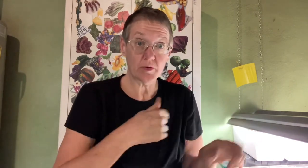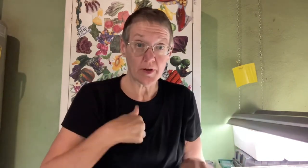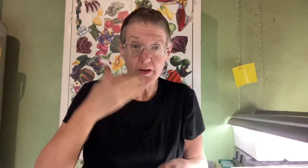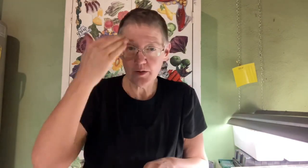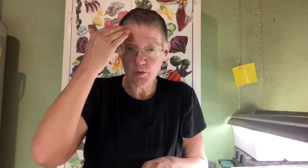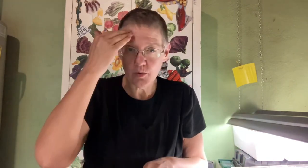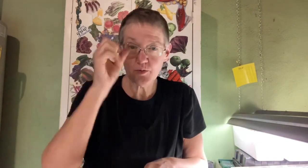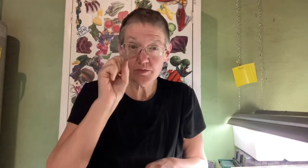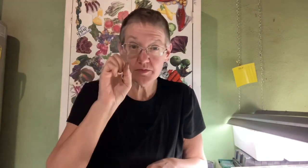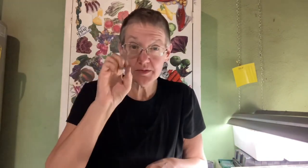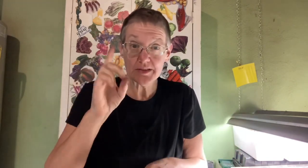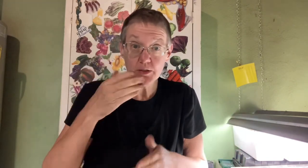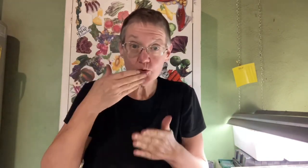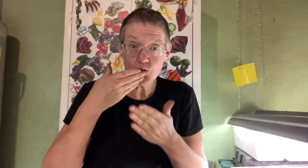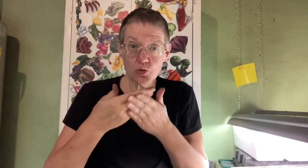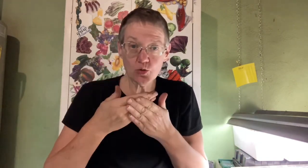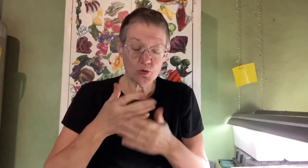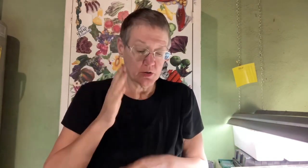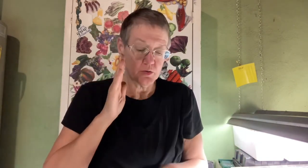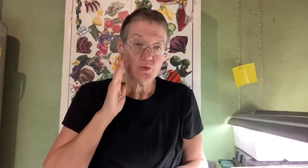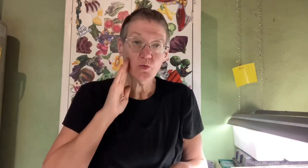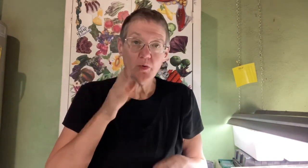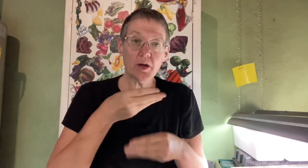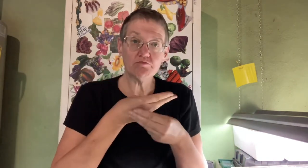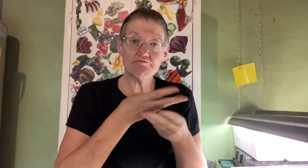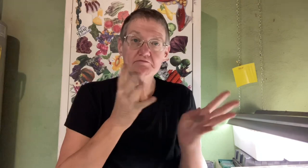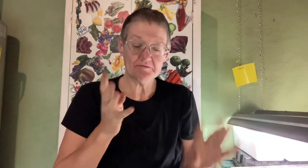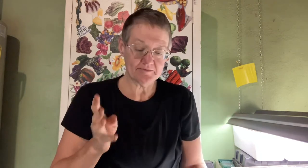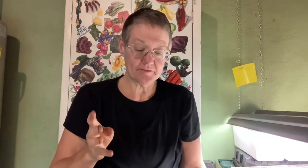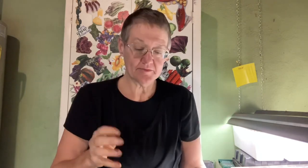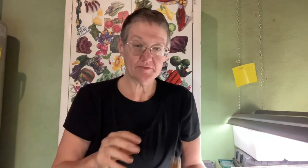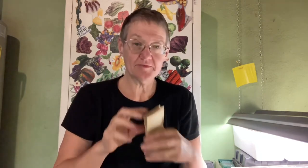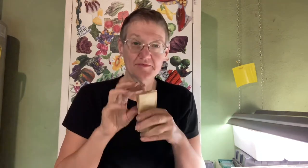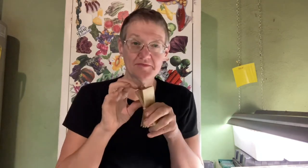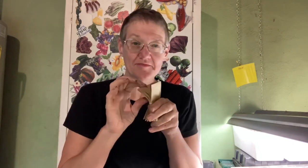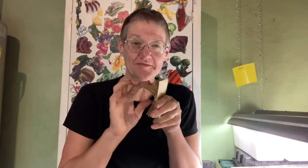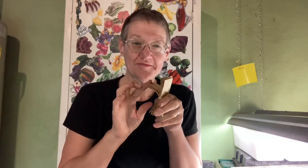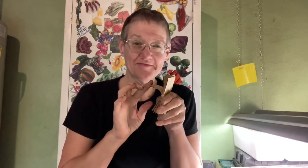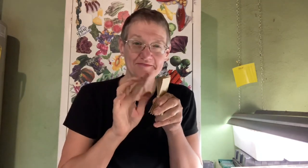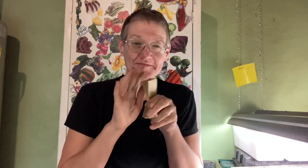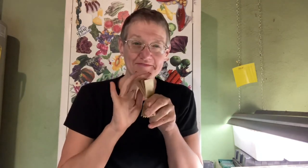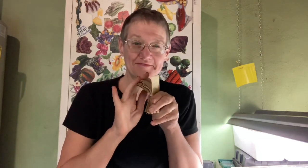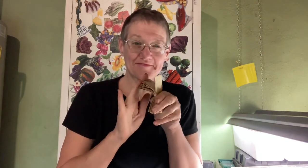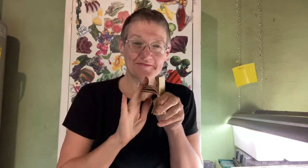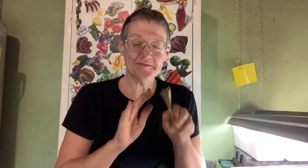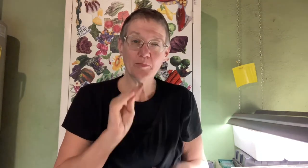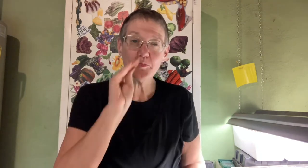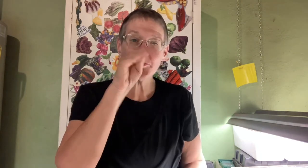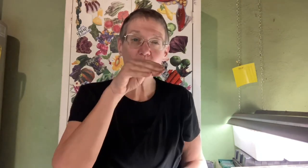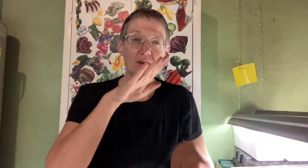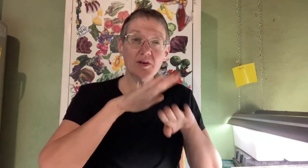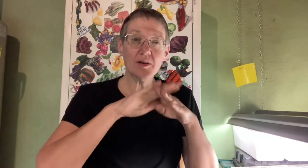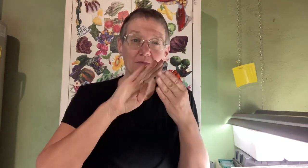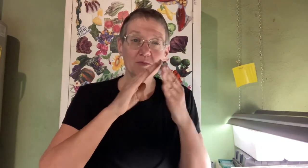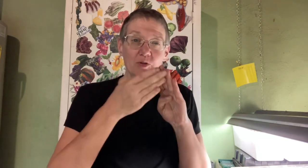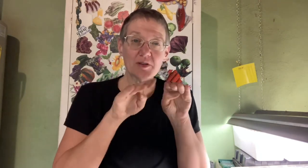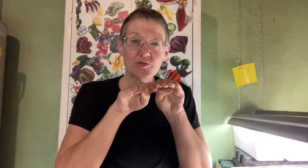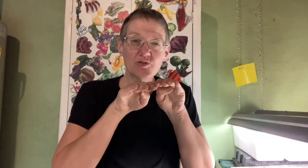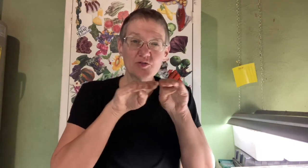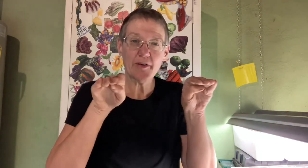After they germinate and I know those seeds are viable, I'll share my extra seeds with the community. I'll put them out there on